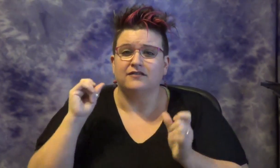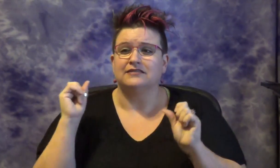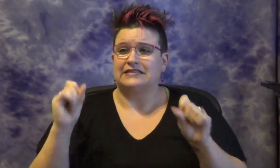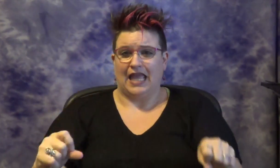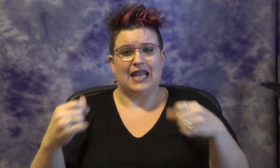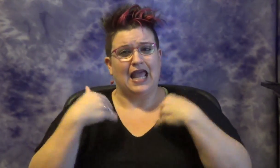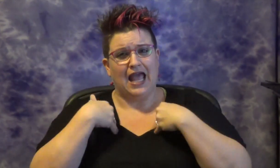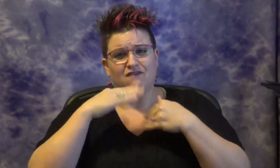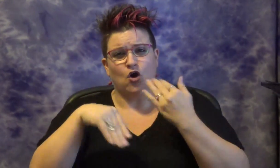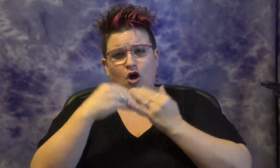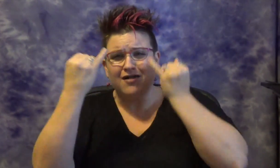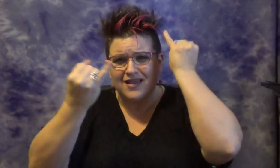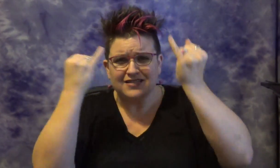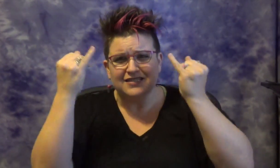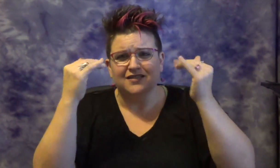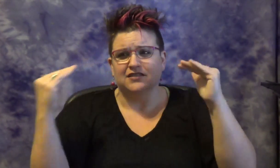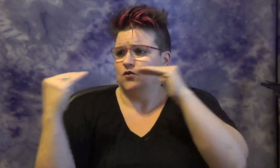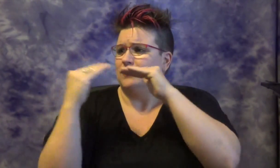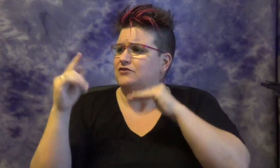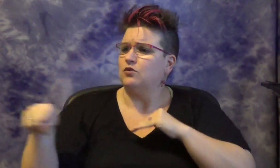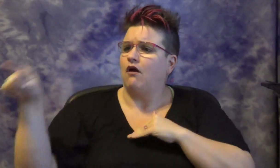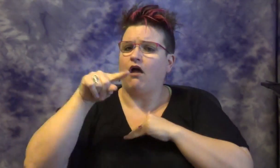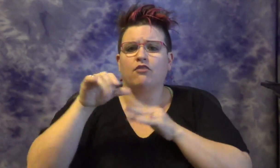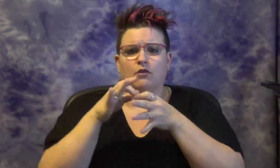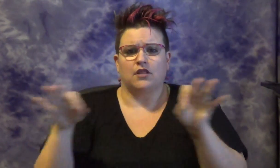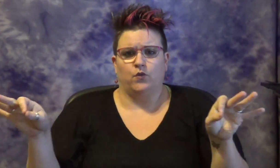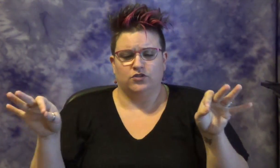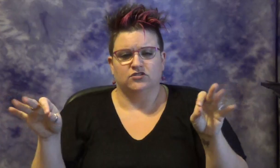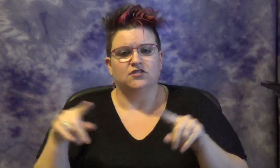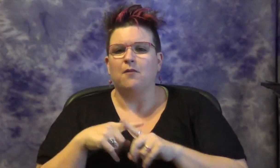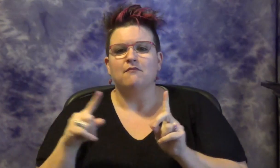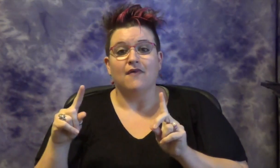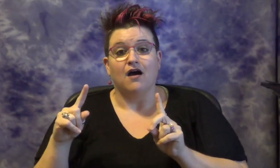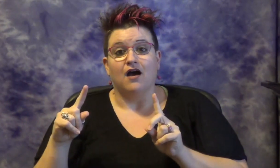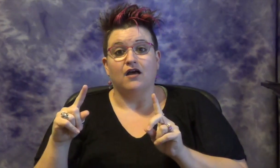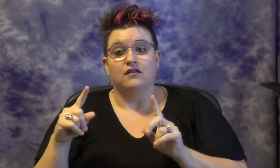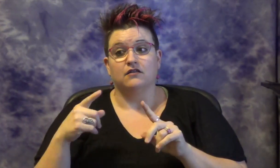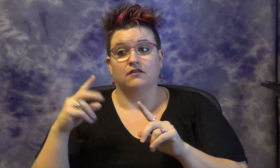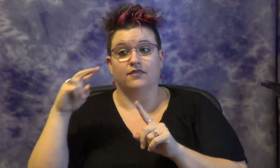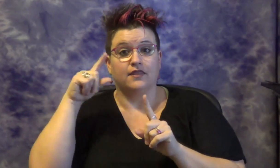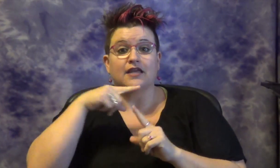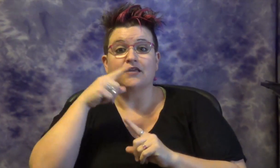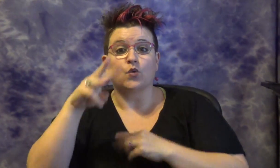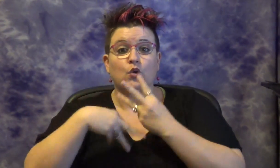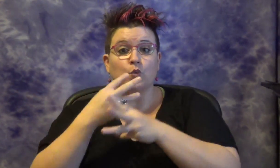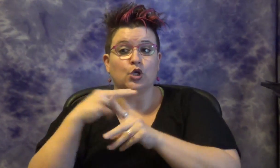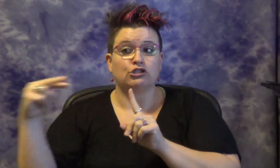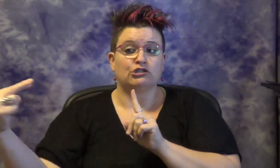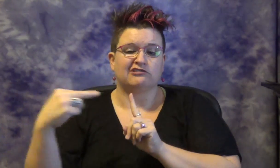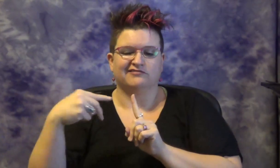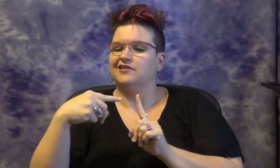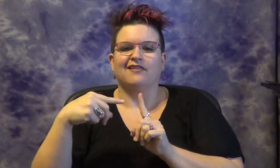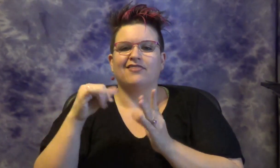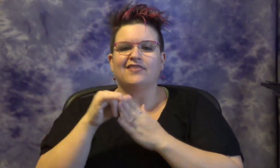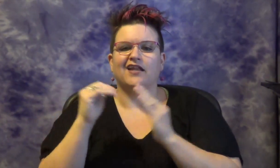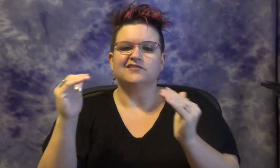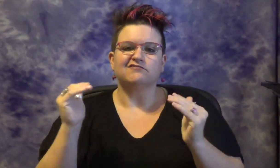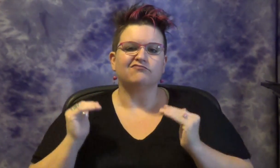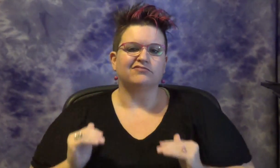is a functional and solid language, and it can have abstract ideas. It can be just